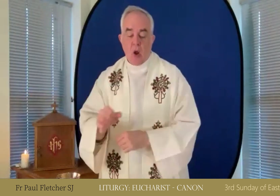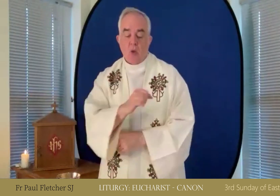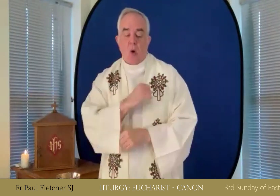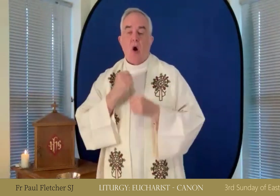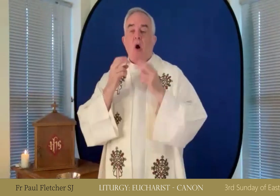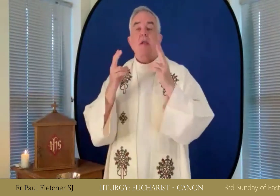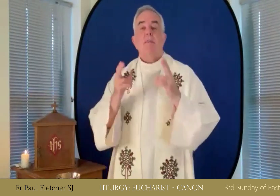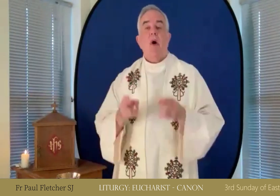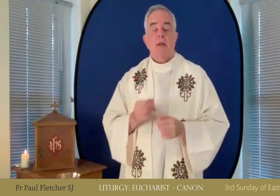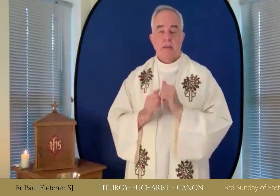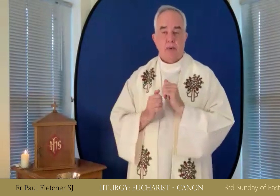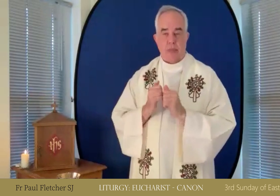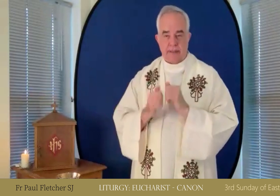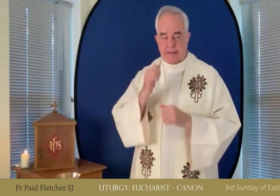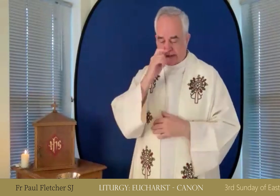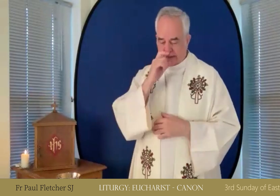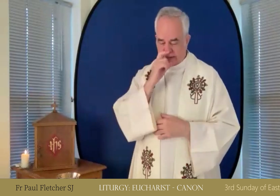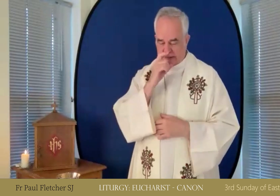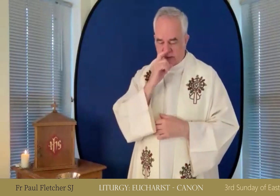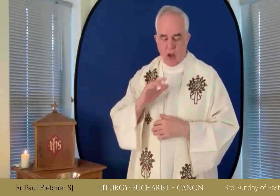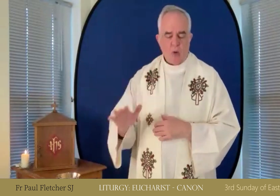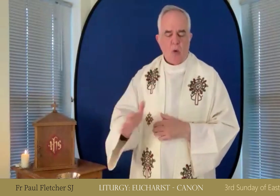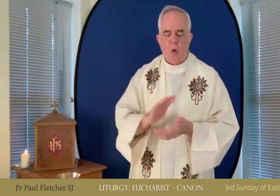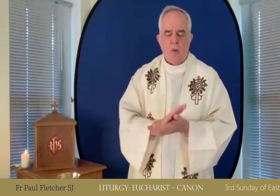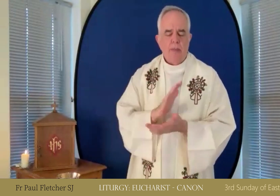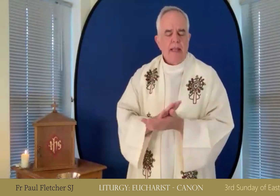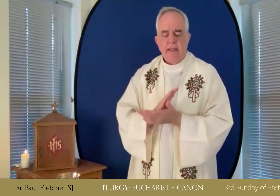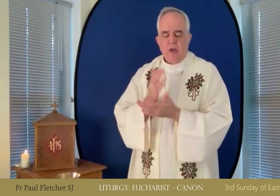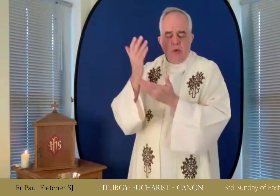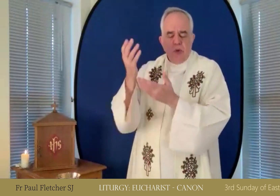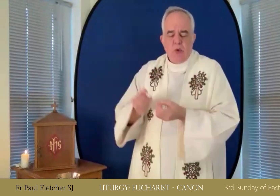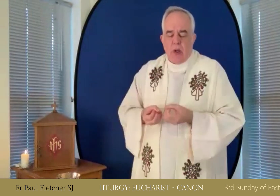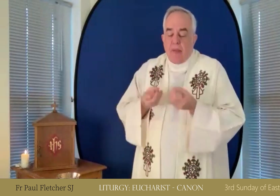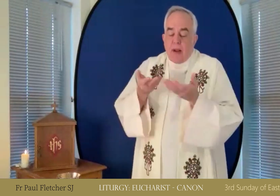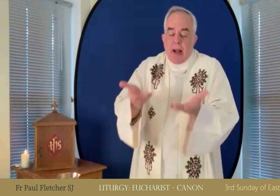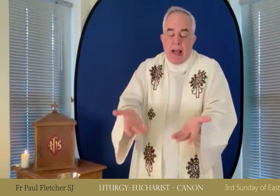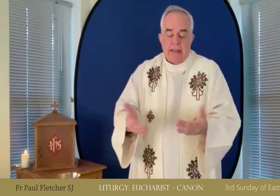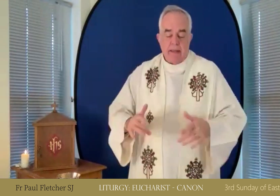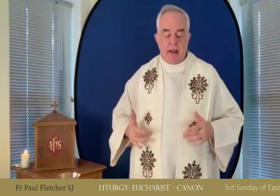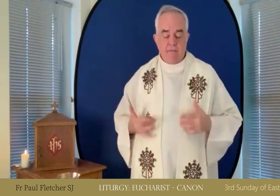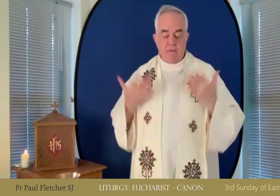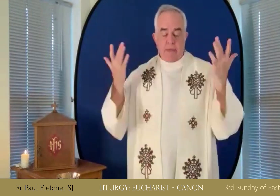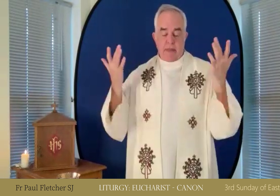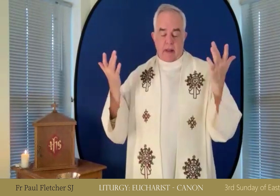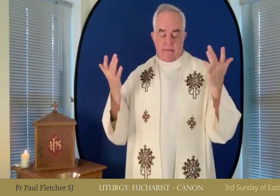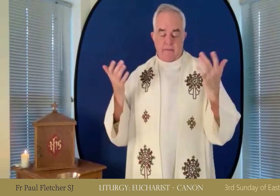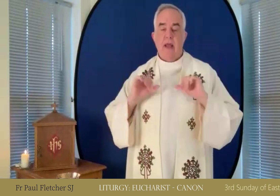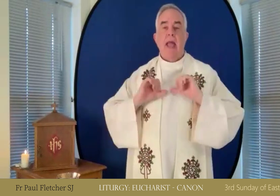To all departed brothers and sisters, and all pleading to you at their passing from the life,